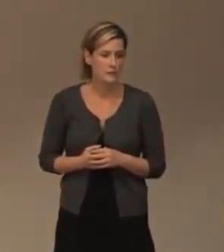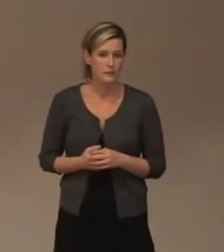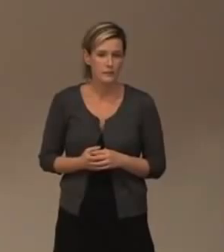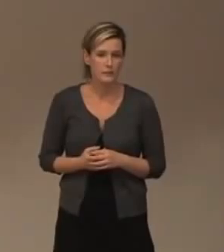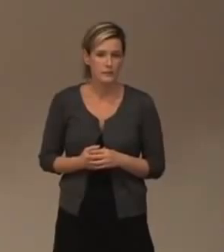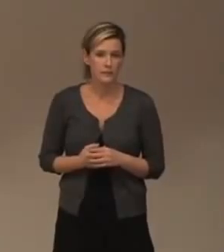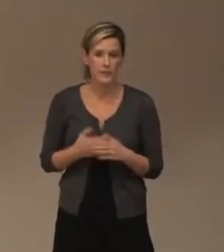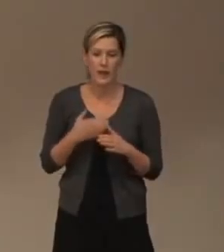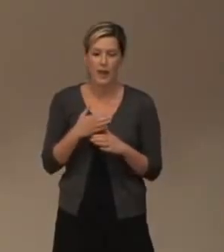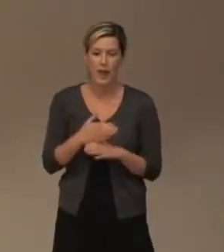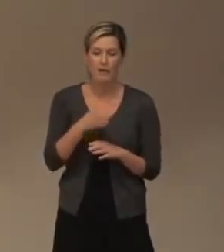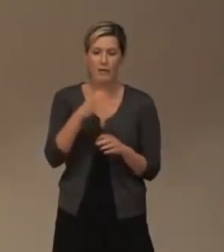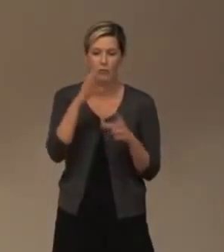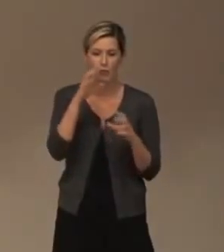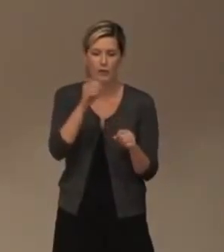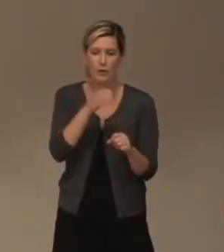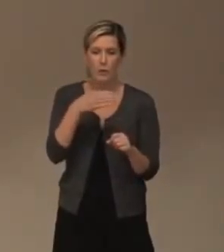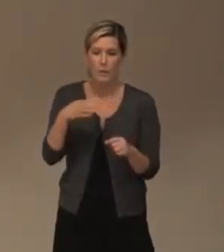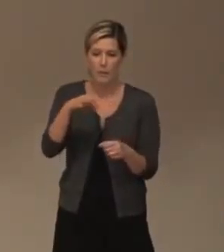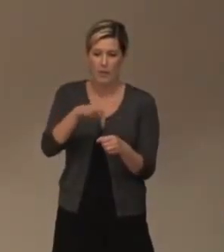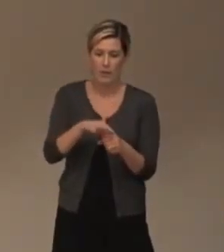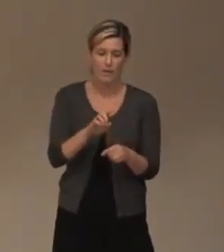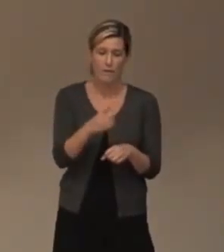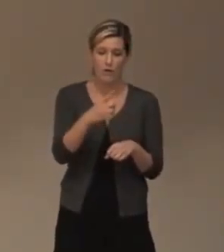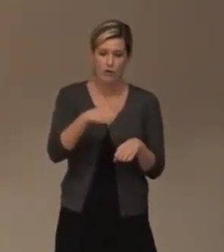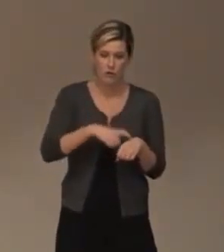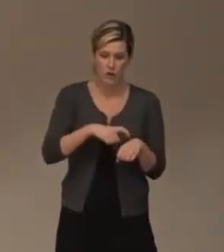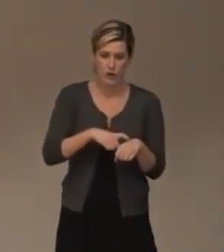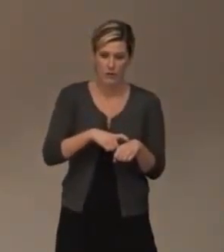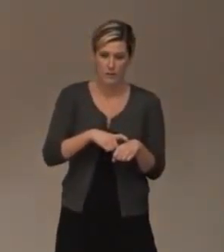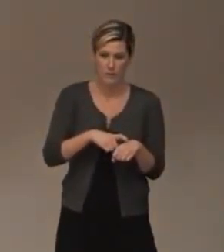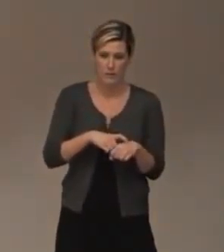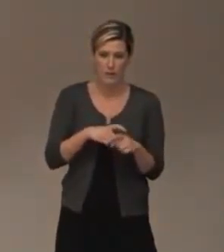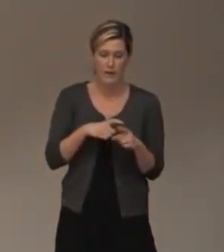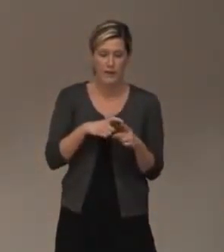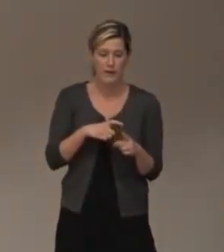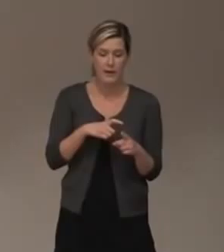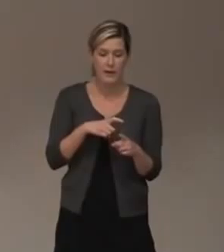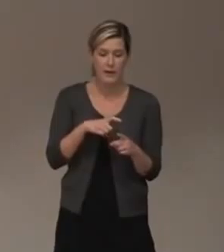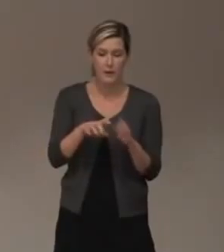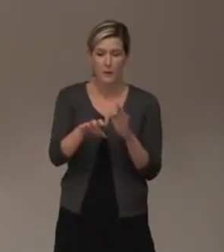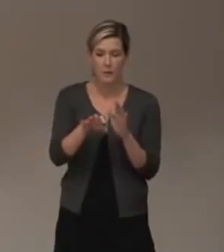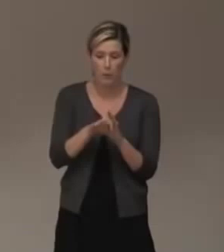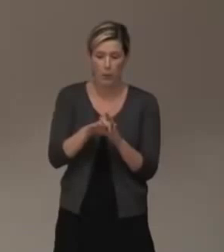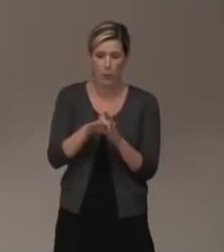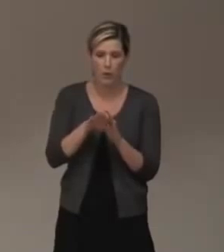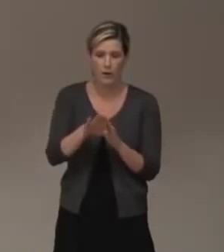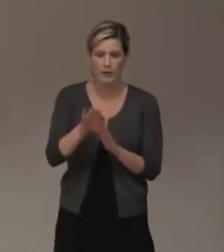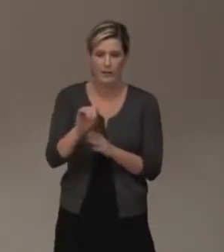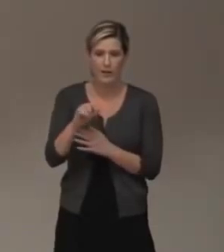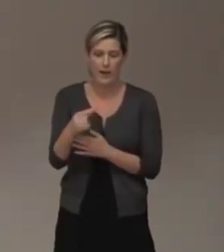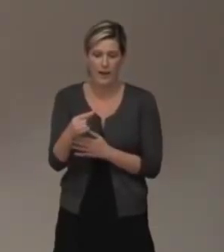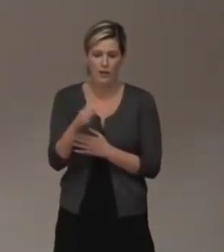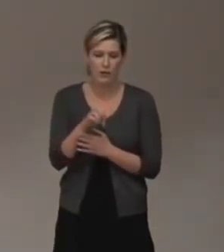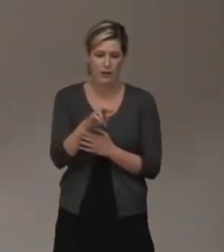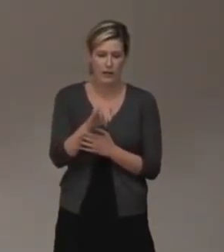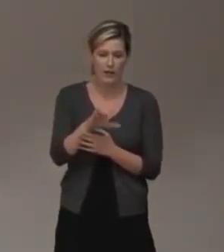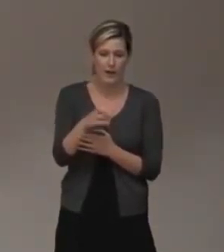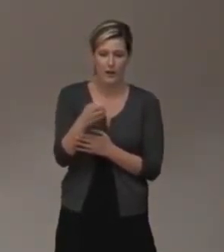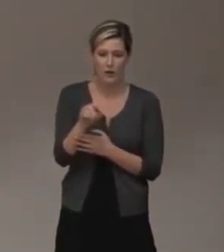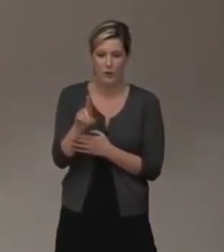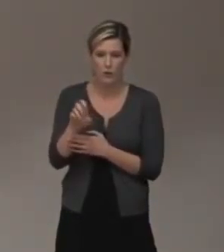Shortly after President Obama was elected the first time, he appointed his Attorney General, Eric Holder. And Eric Holder,